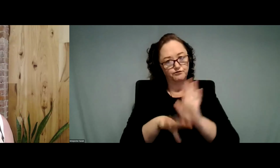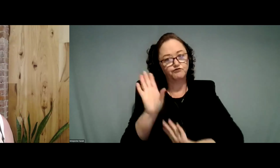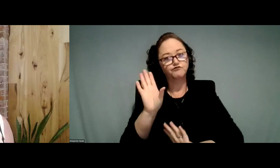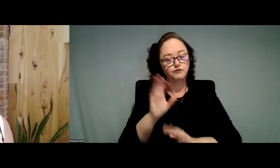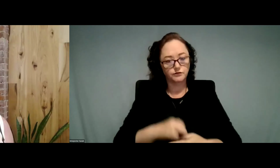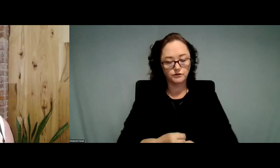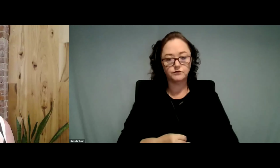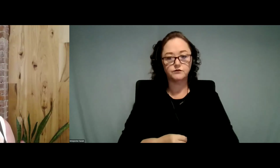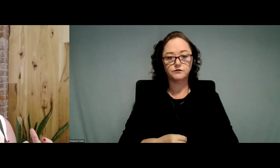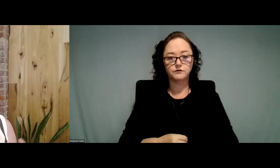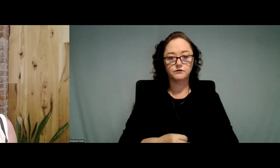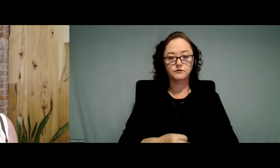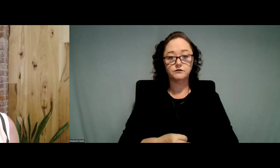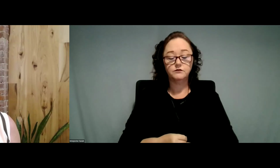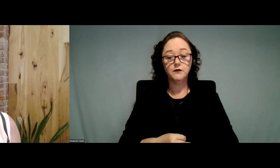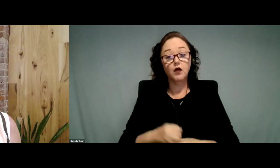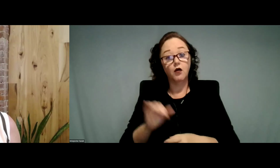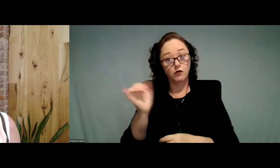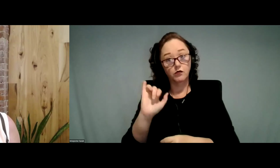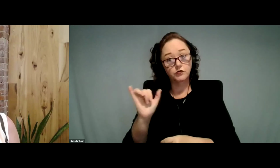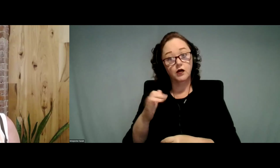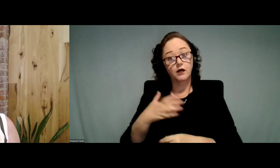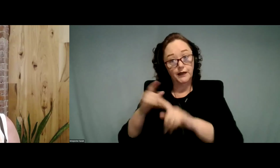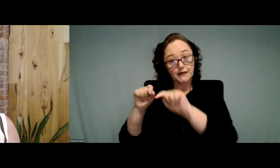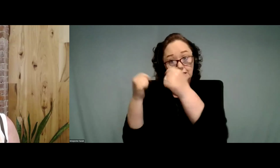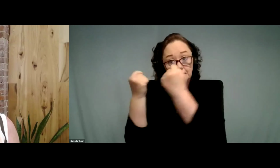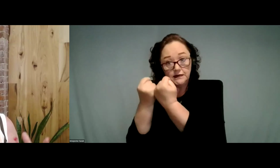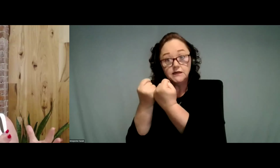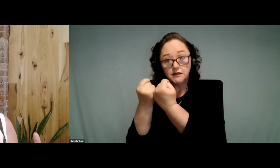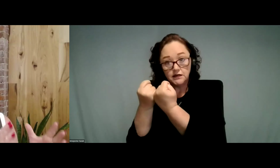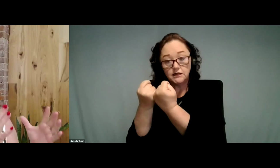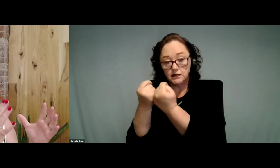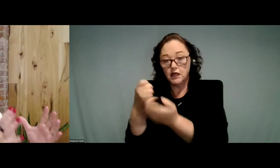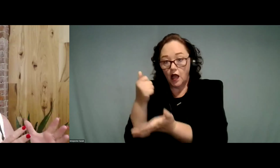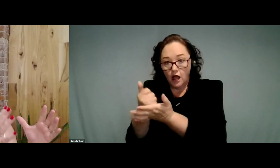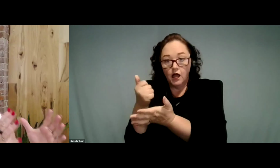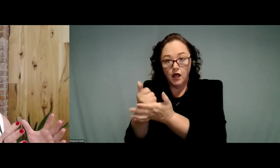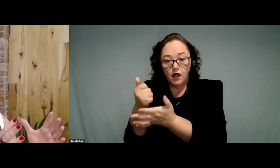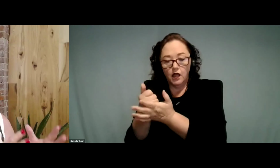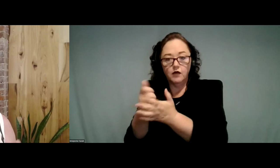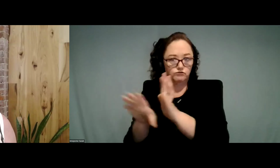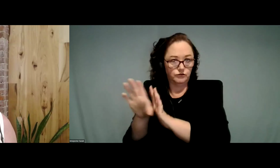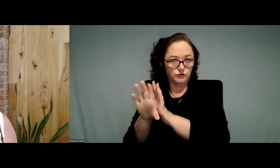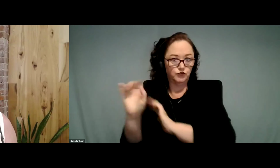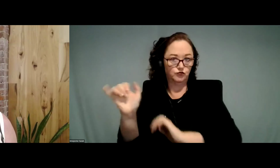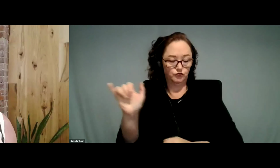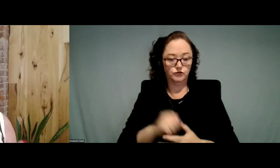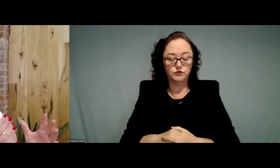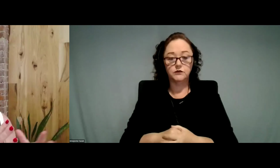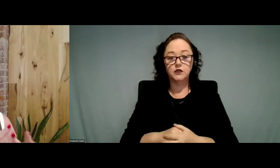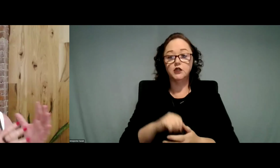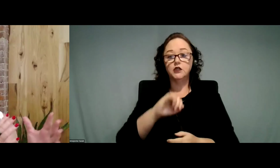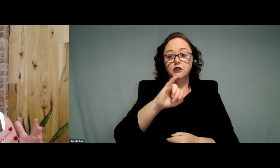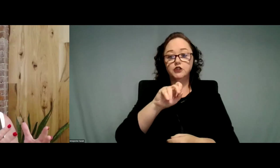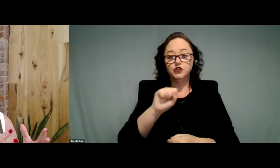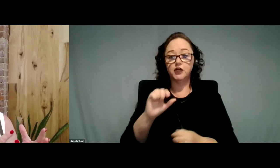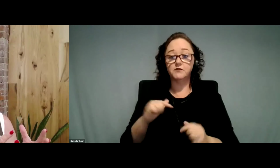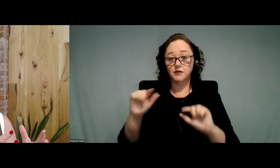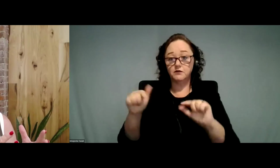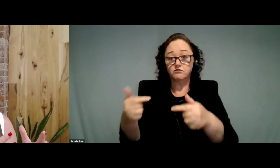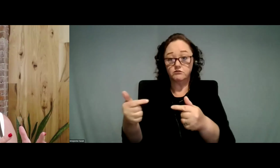even to help my team to define these areas of business. So, Jess, I'm going to turn it back over to you. And I hope it was helpful just